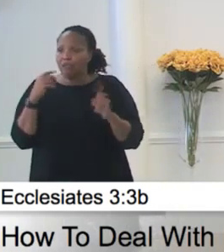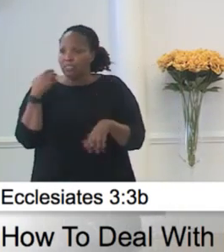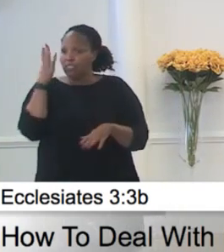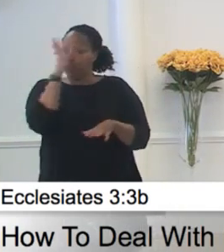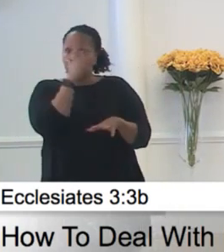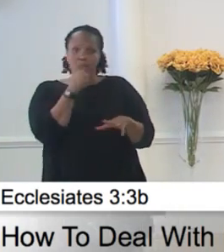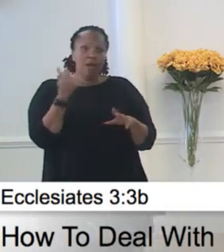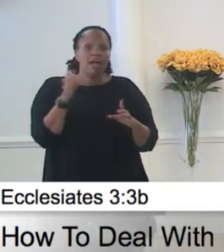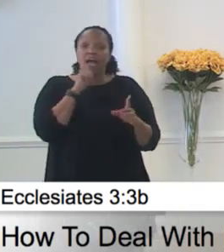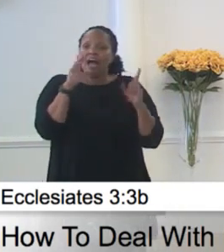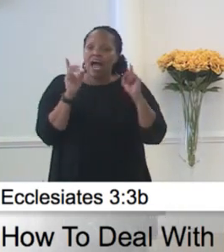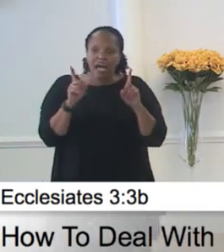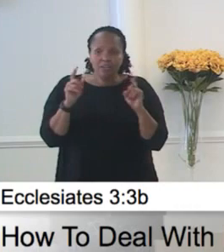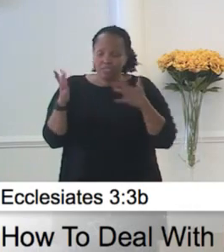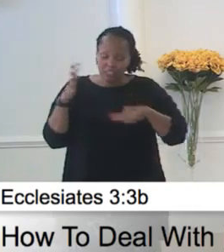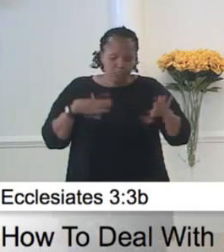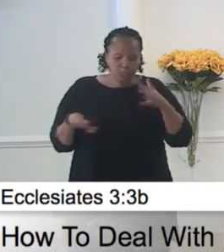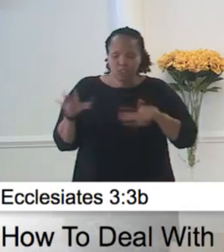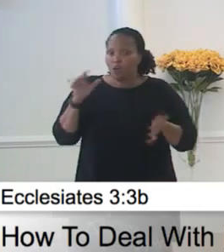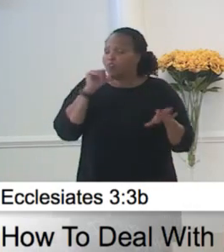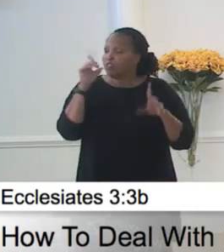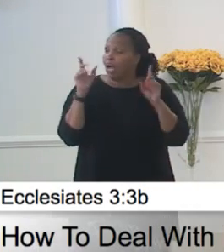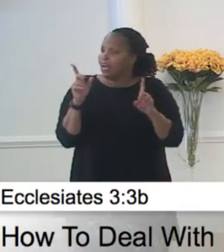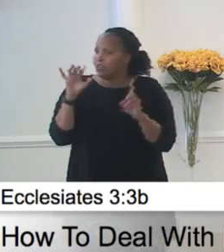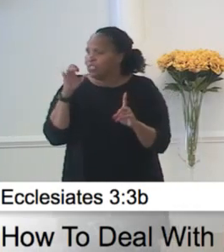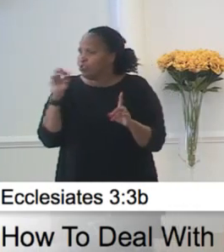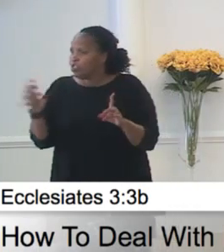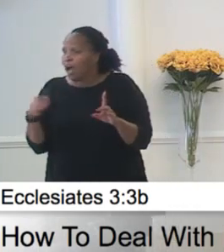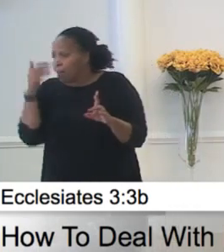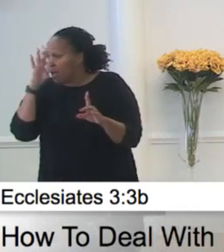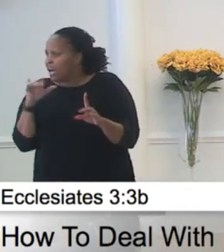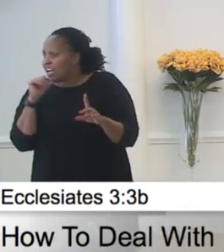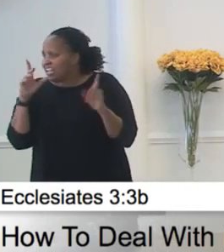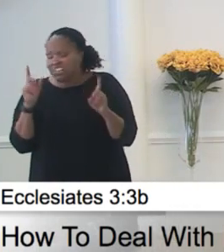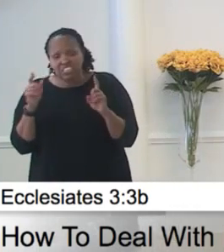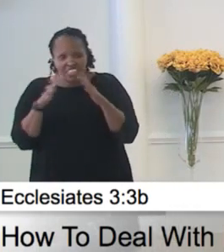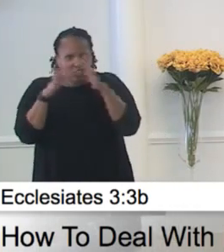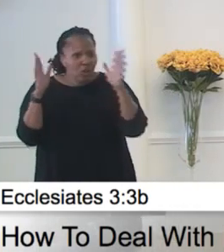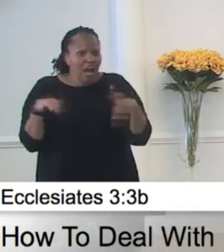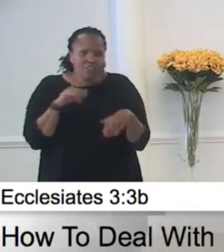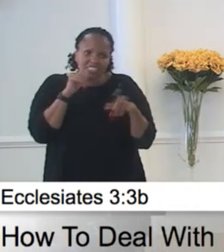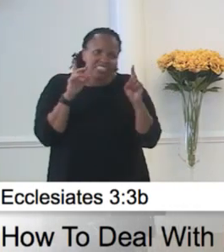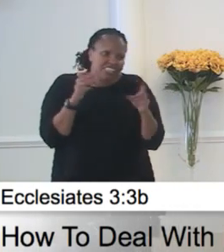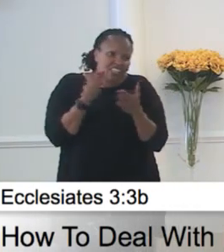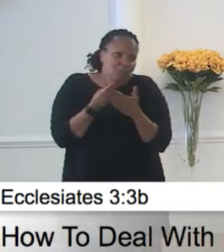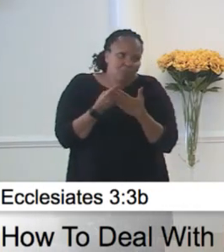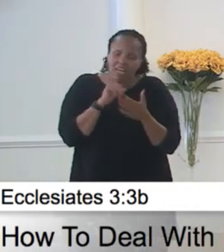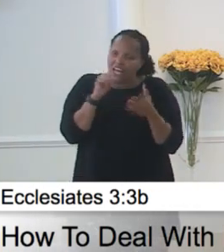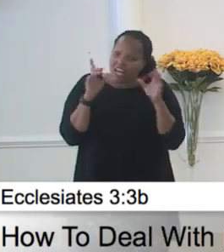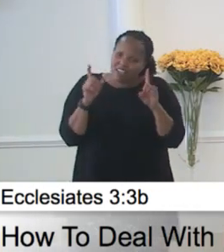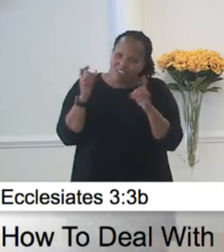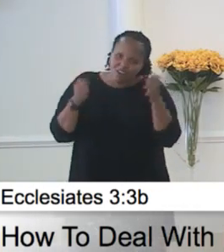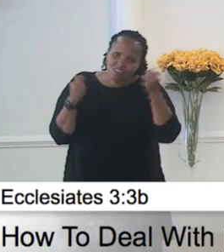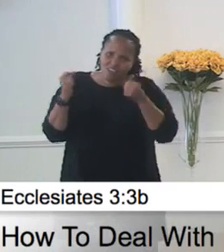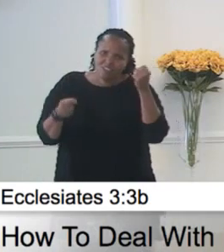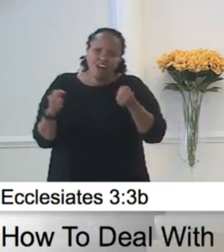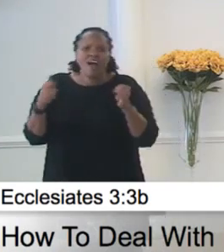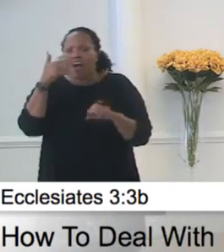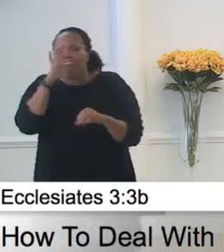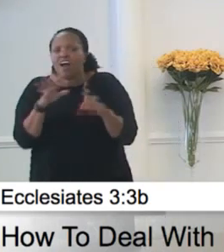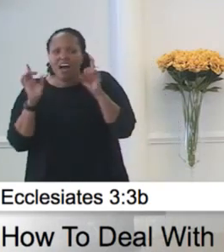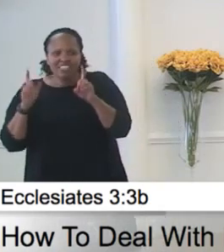I don't need your good clothes. I don't need your job. I don't need your money. I don't need your house. I don't need your car. I just need